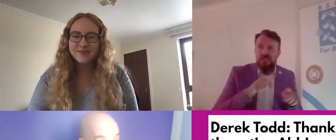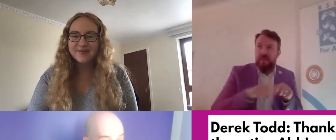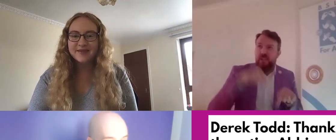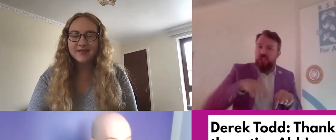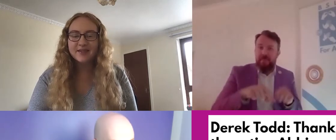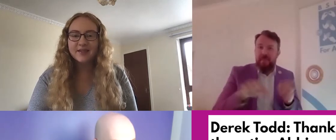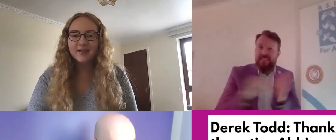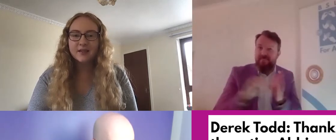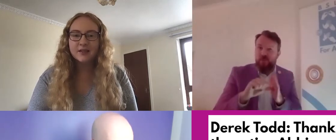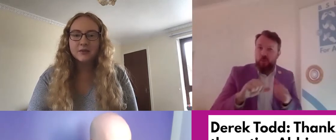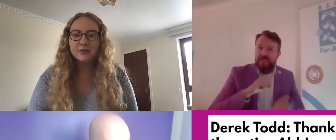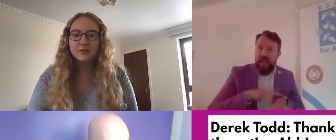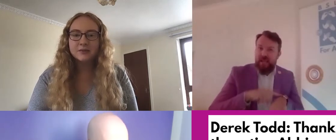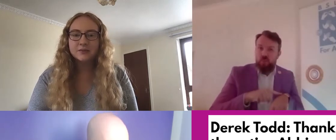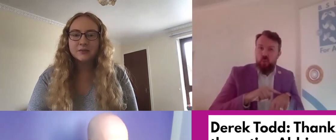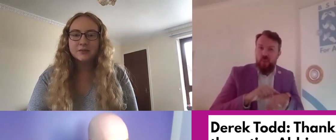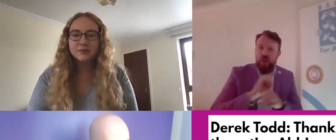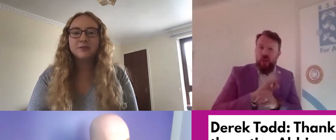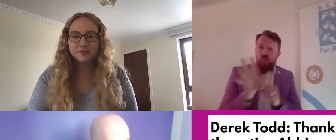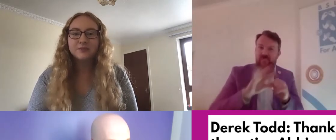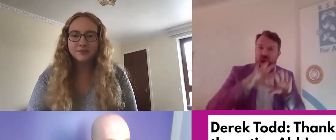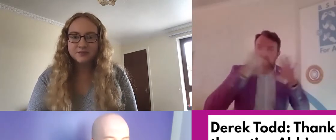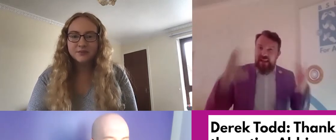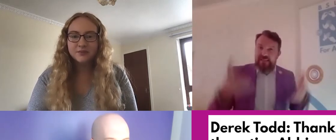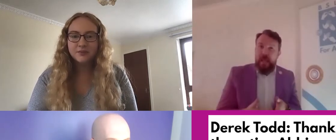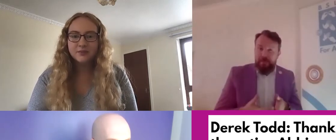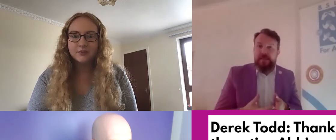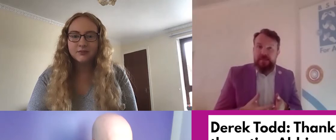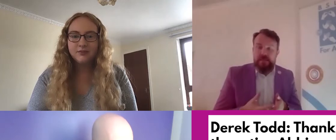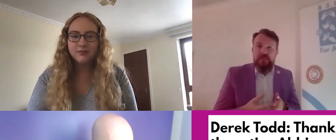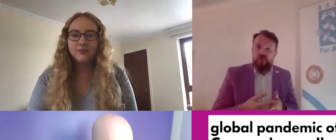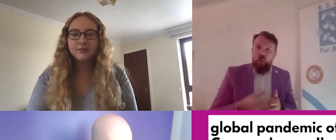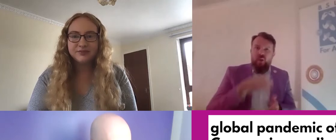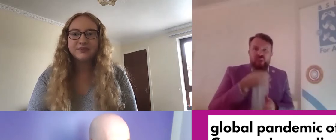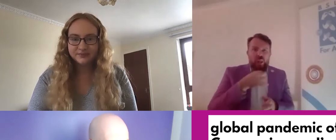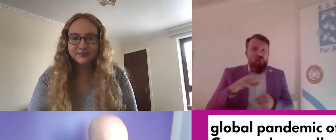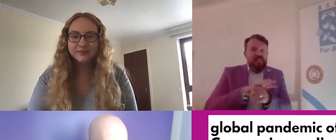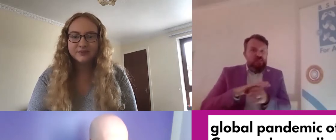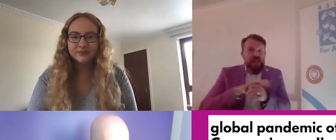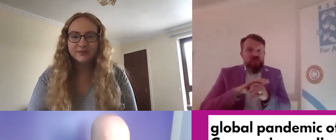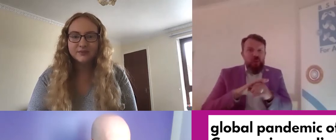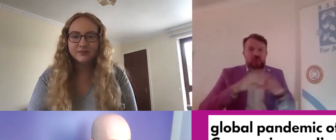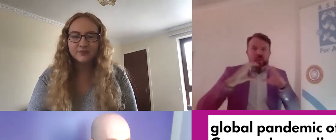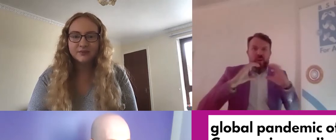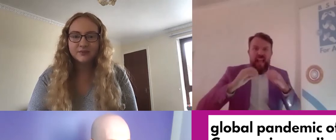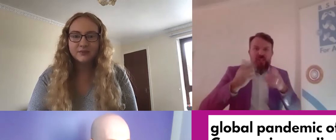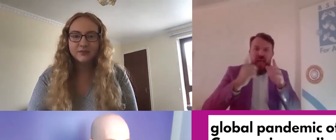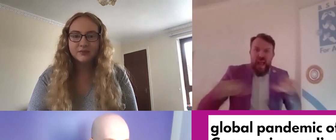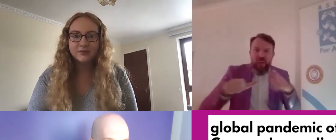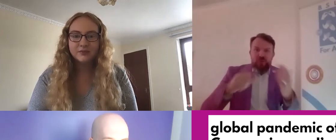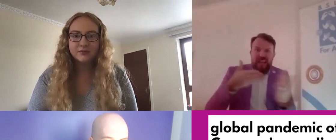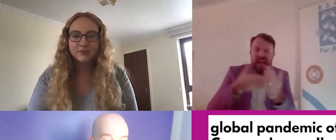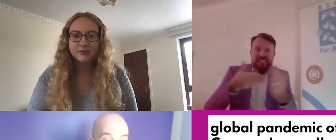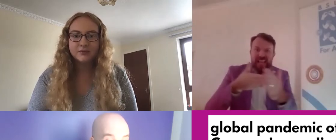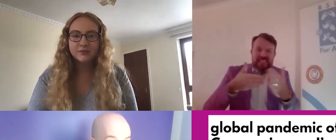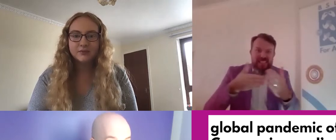Thanks for those tips, Abbie. Fantastic. Particularly now, we're going through a very difficult time with the global pandemic of the